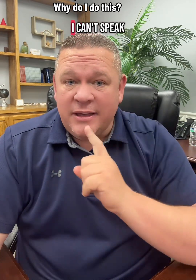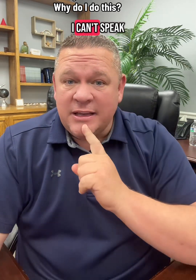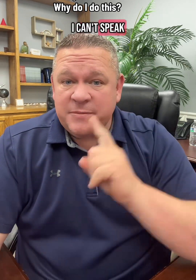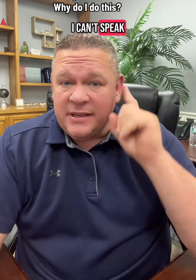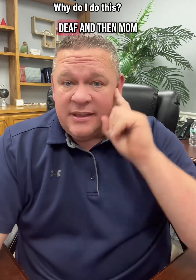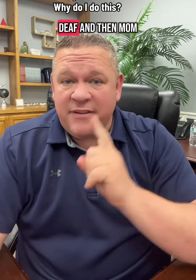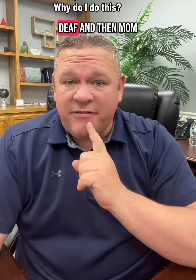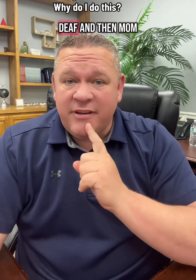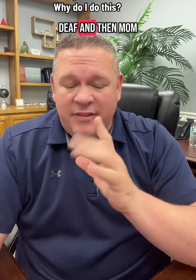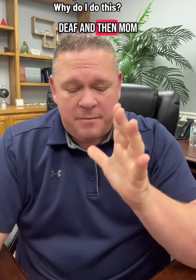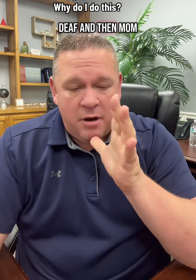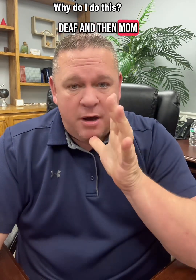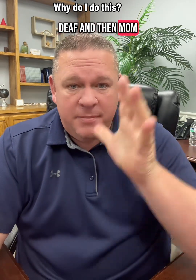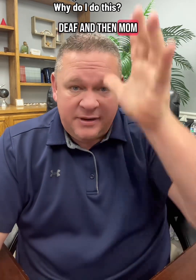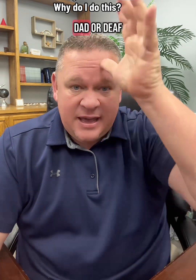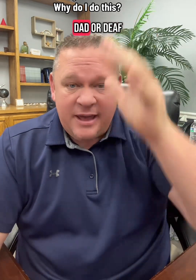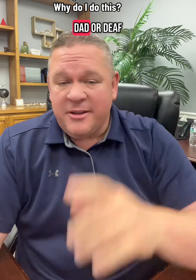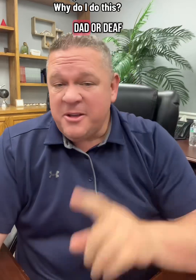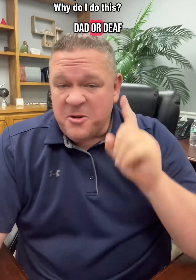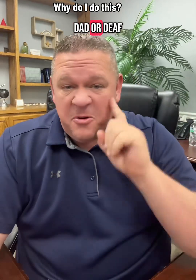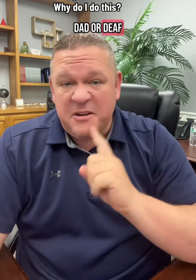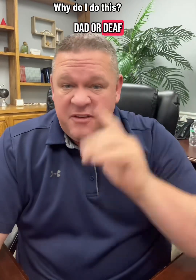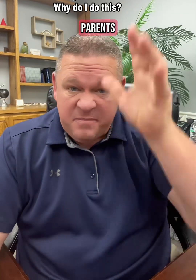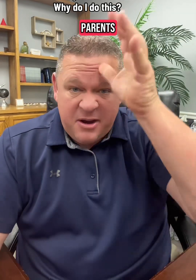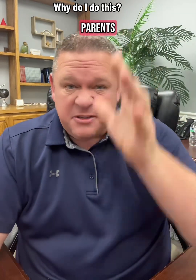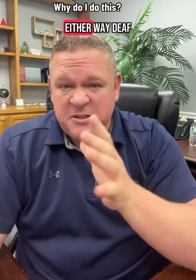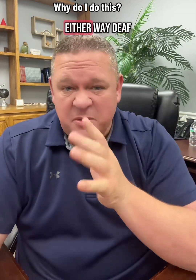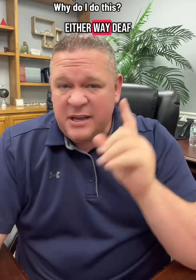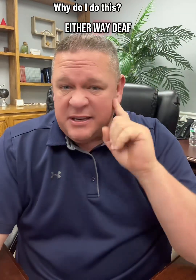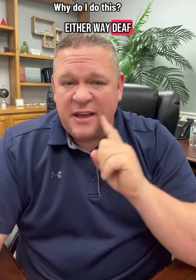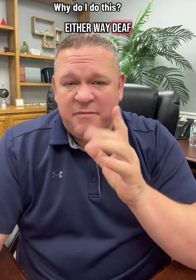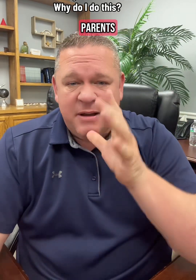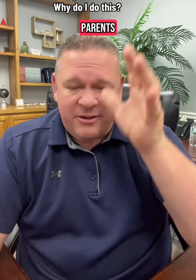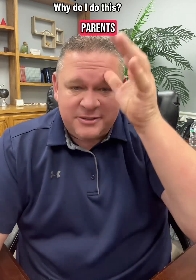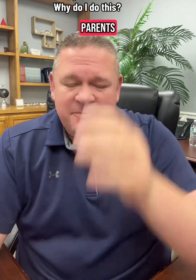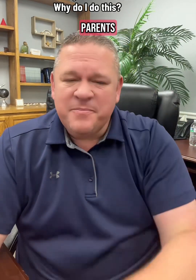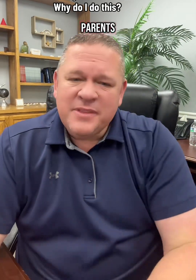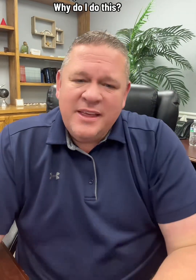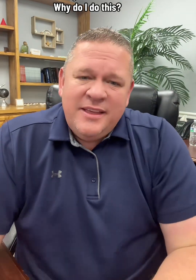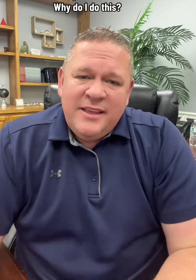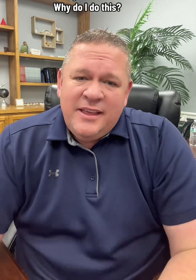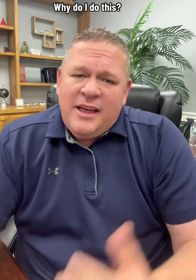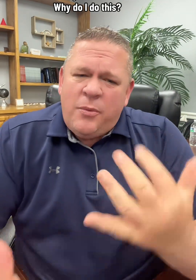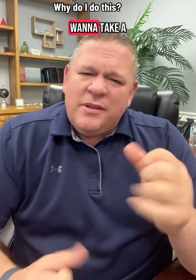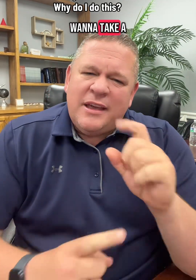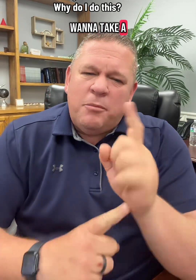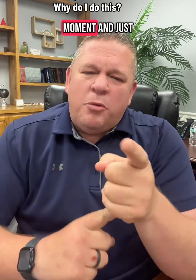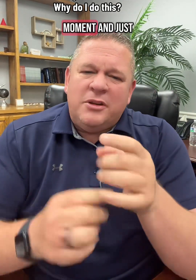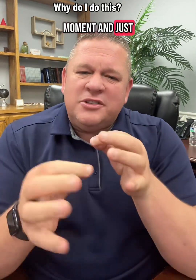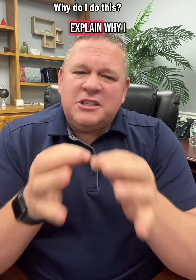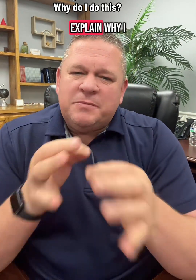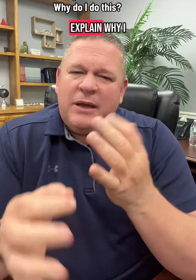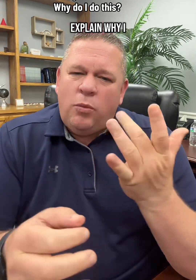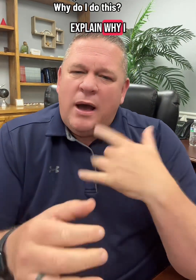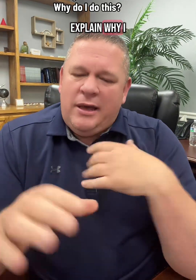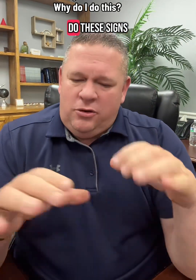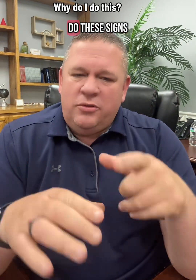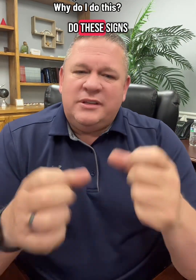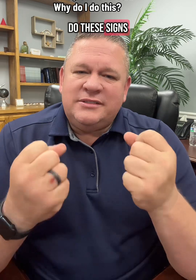speak. Deaf, and then mom, dad, or deaf parents. Either way, deaf parents. I want to take a moment and just explain why I do these